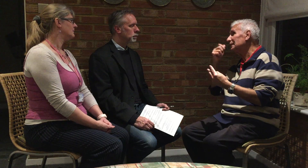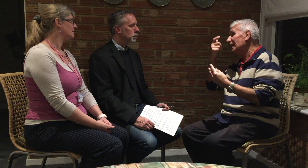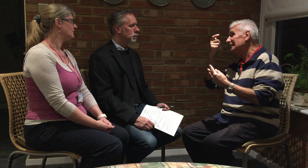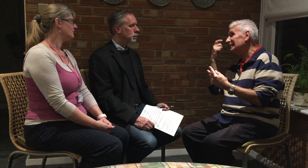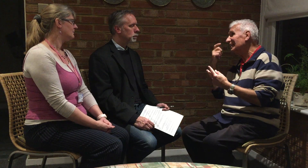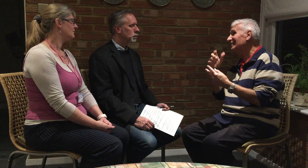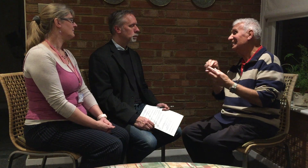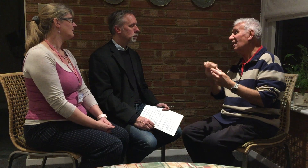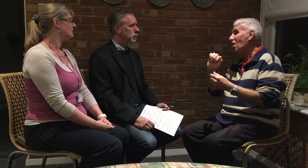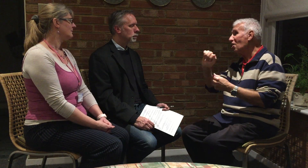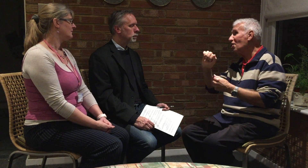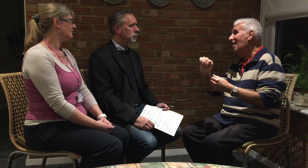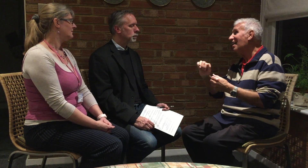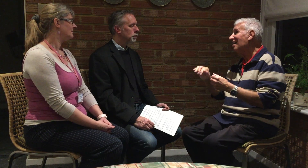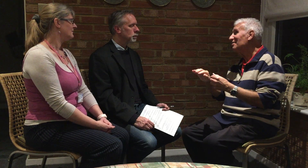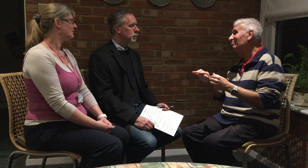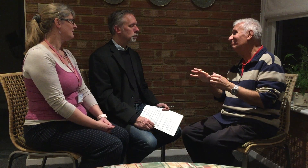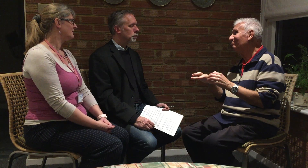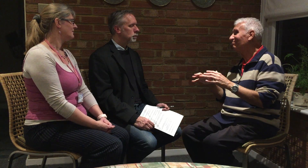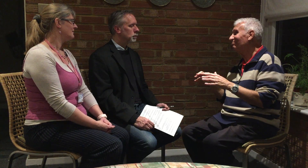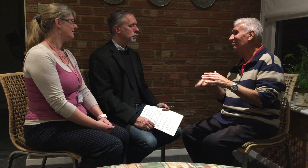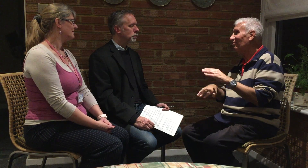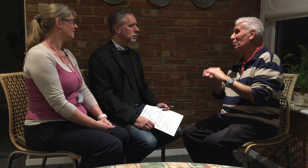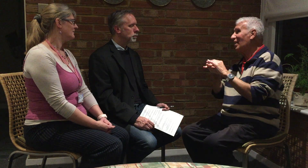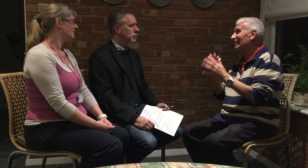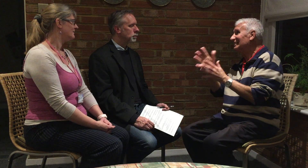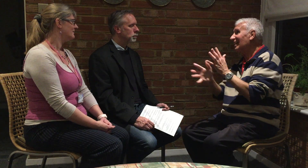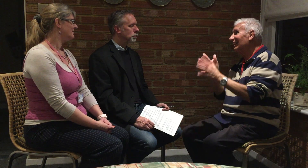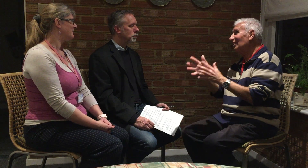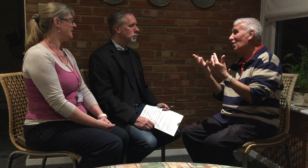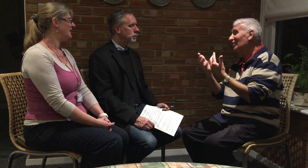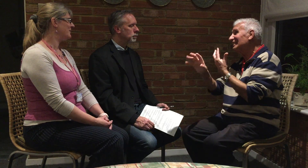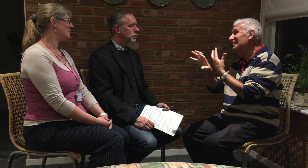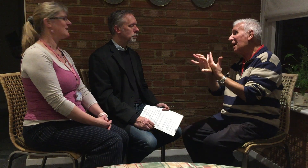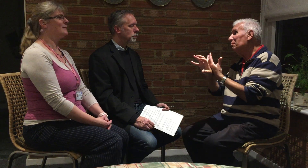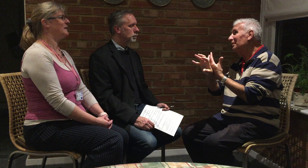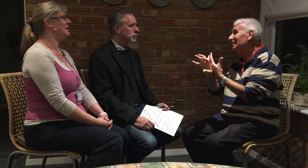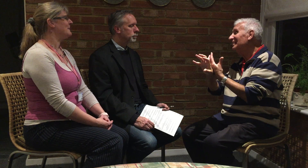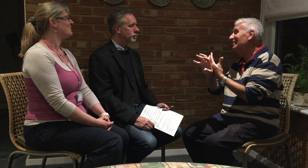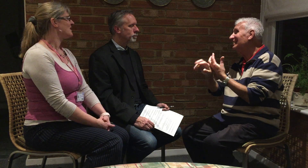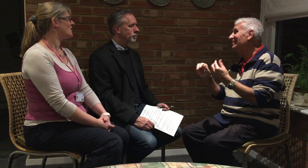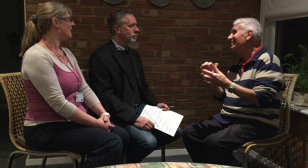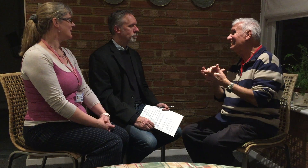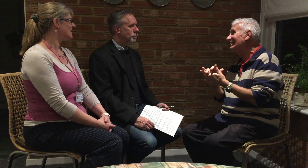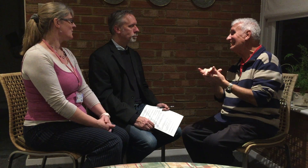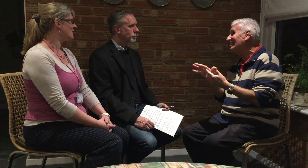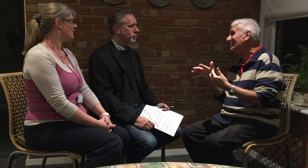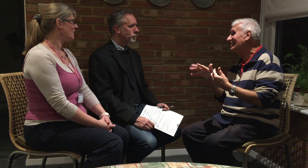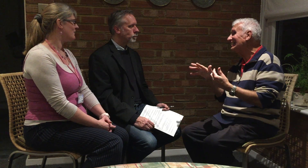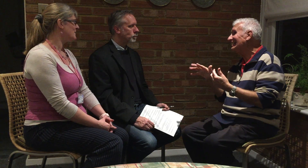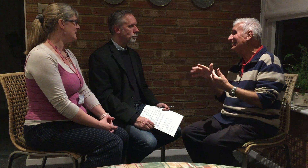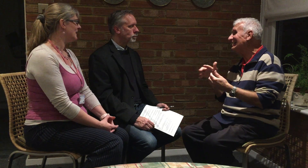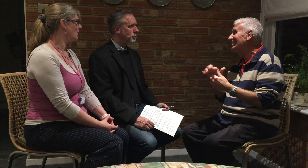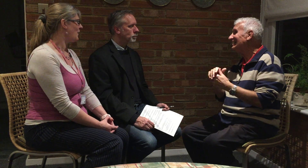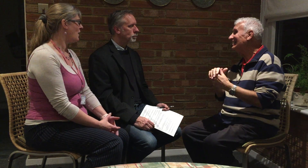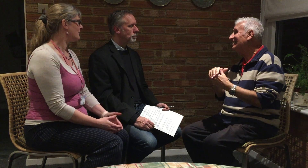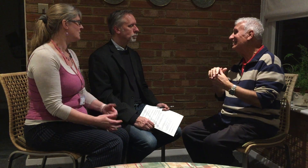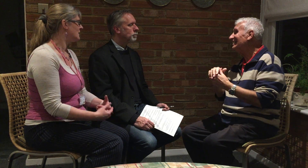But she's going to be signing, isn't she? So if you have a meeting with her and she's